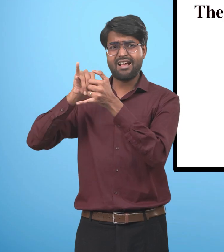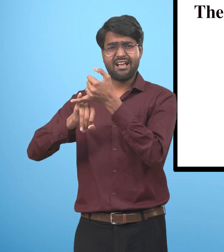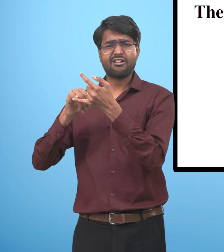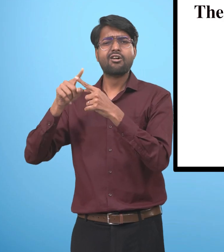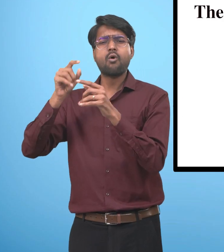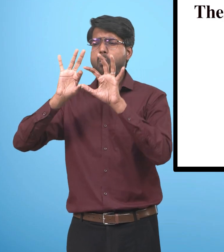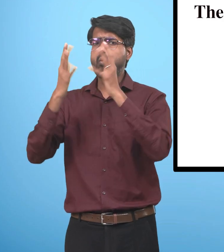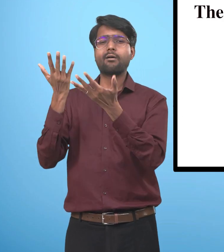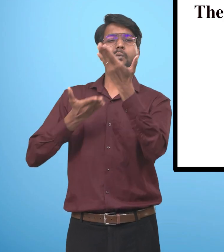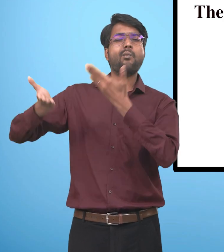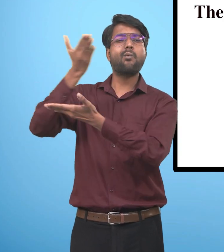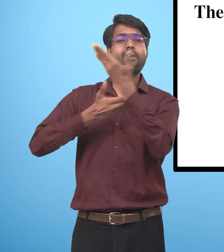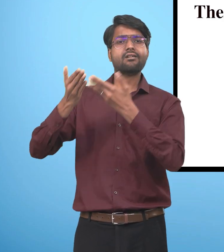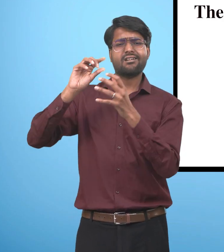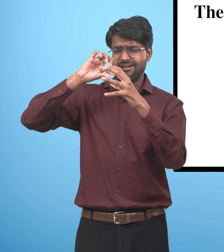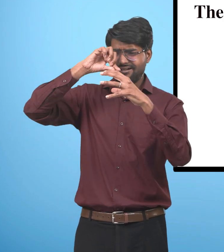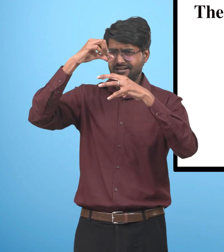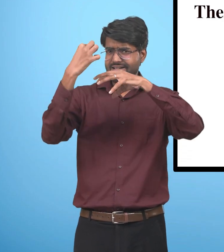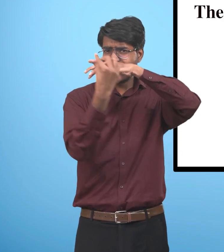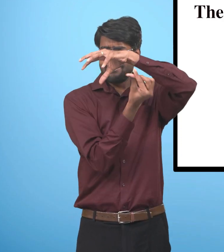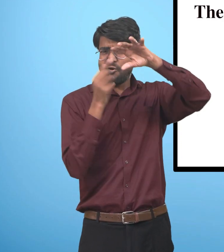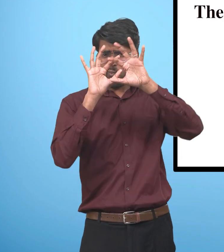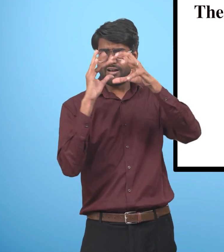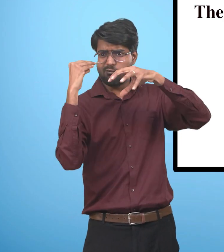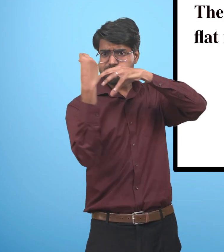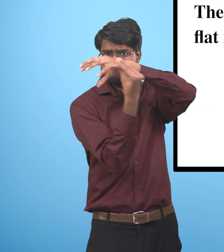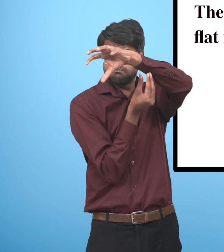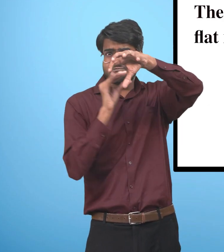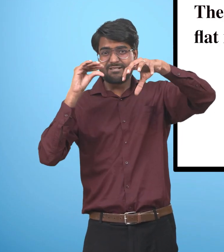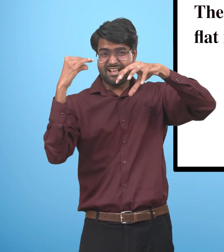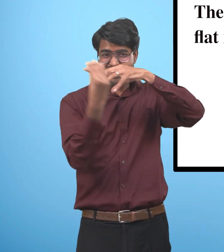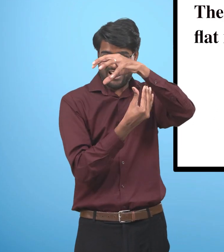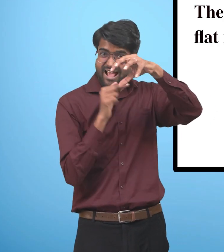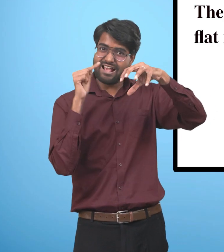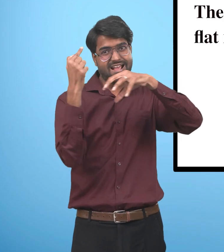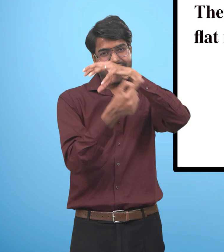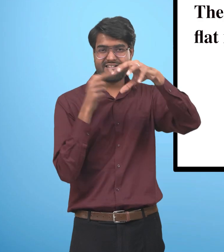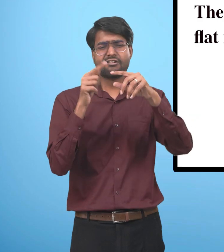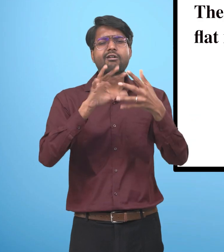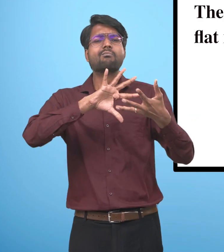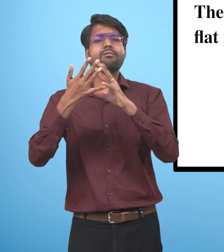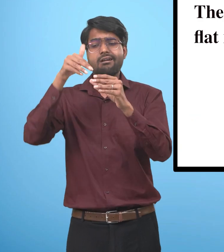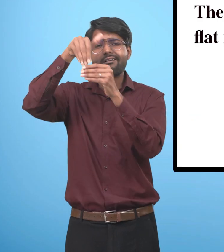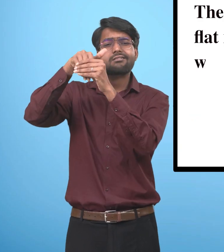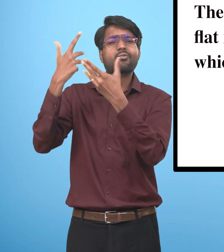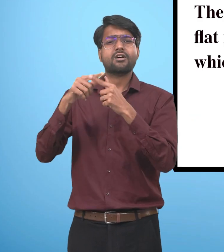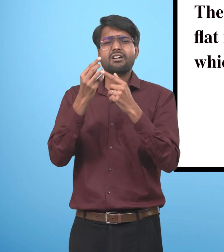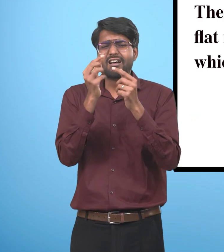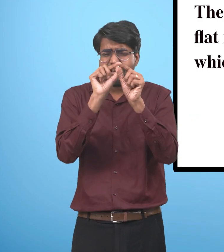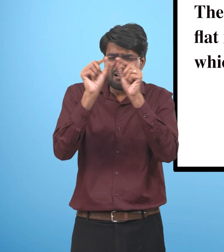These giant gaseous planets have large, flat, ring-like structures around them which are made